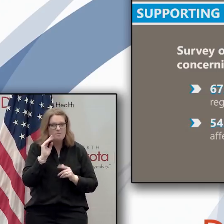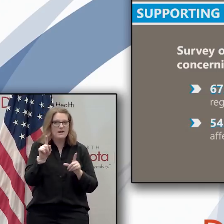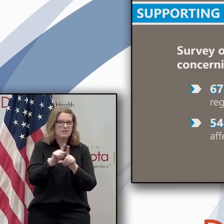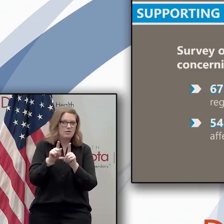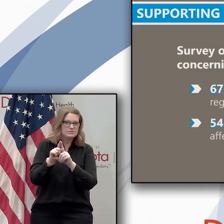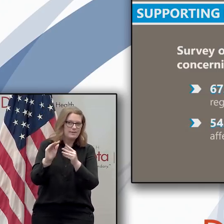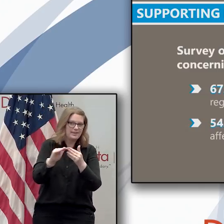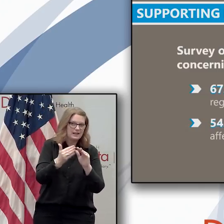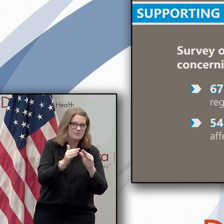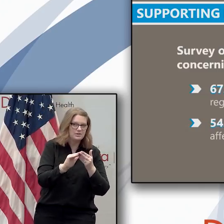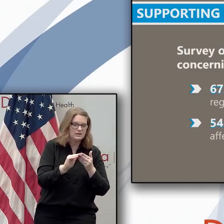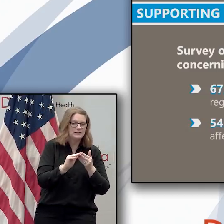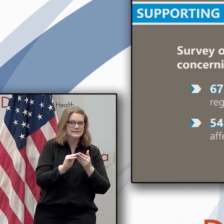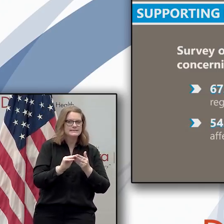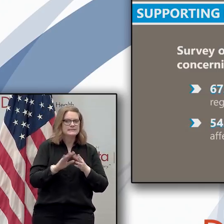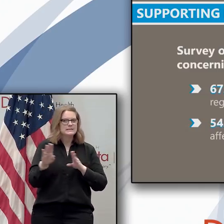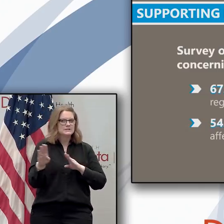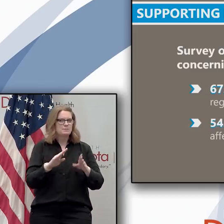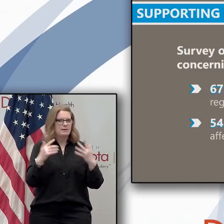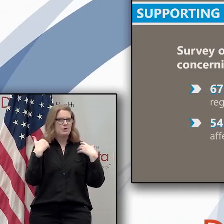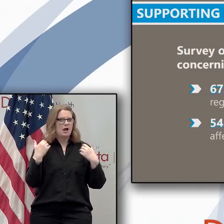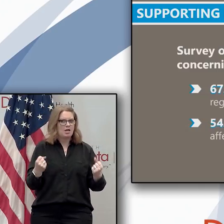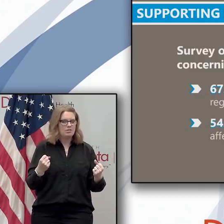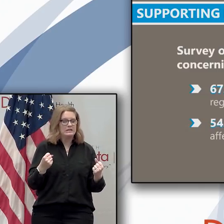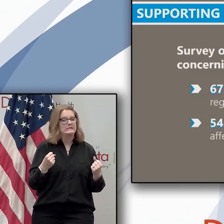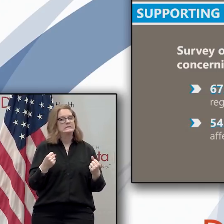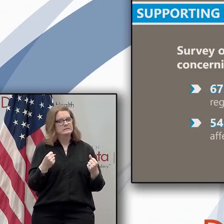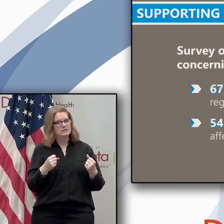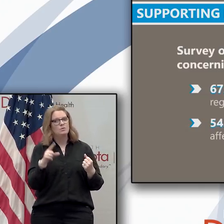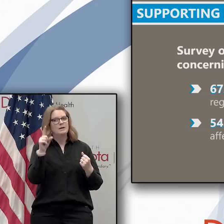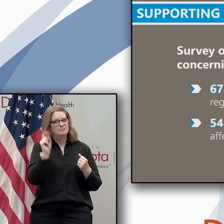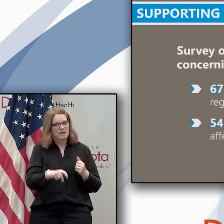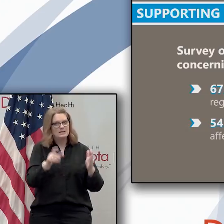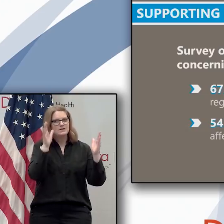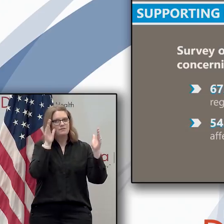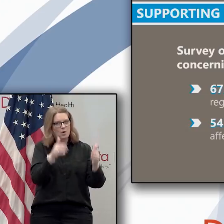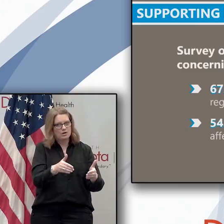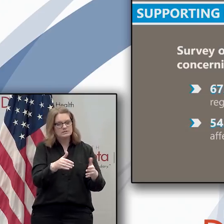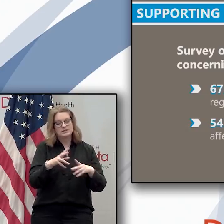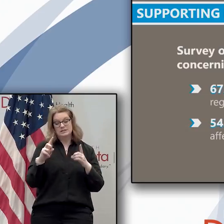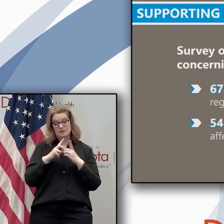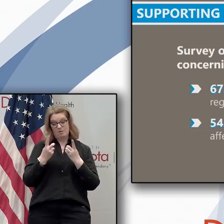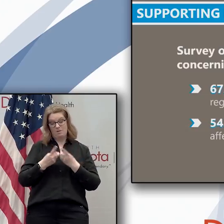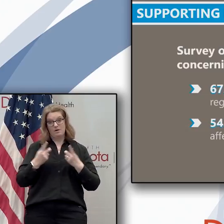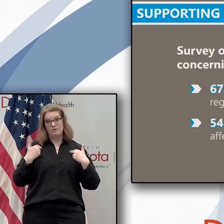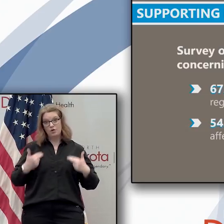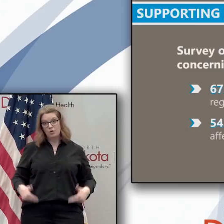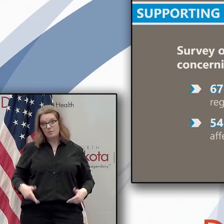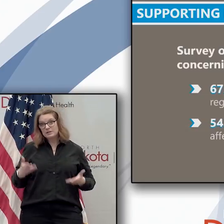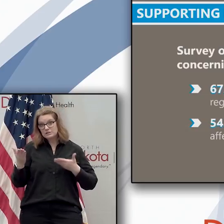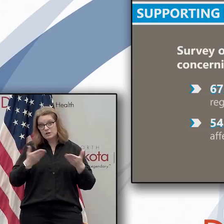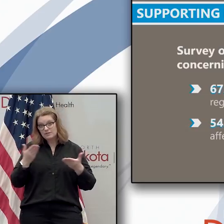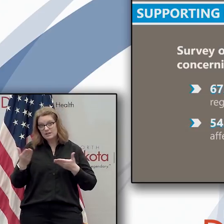health, again, continues to be a key focus that as we move forward. The Department of Human Services